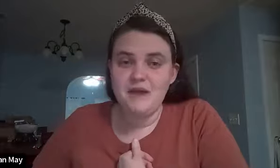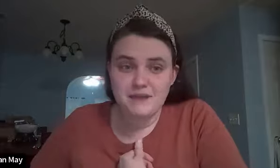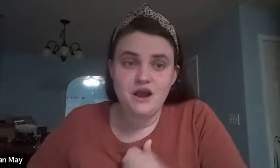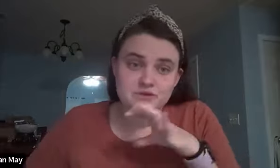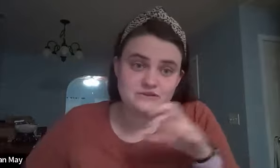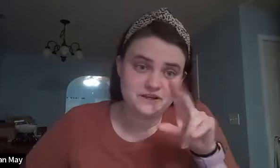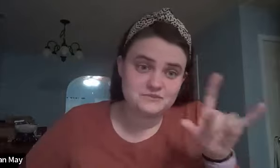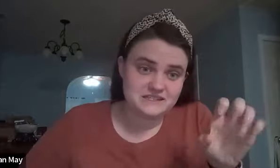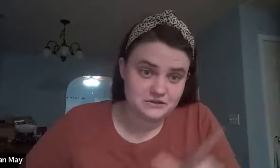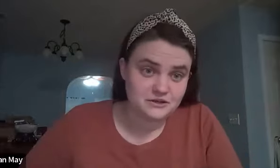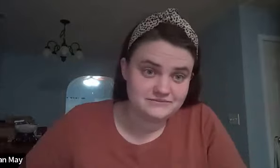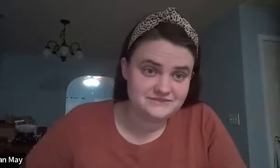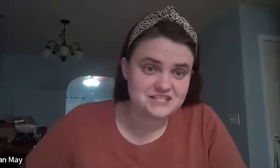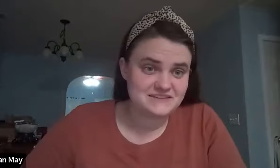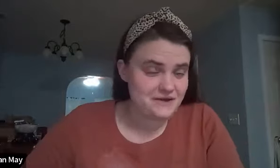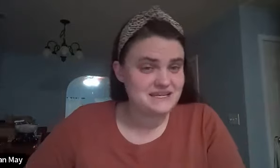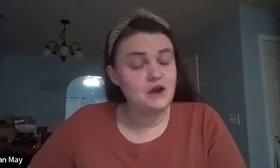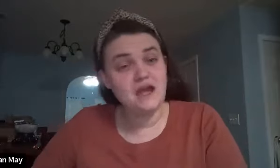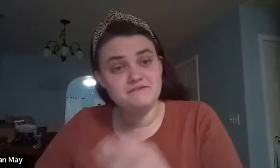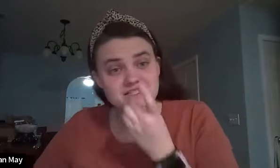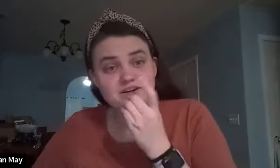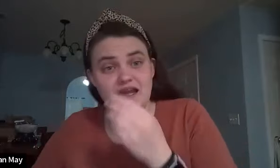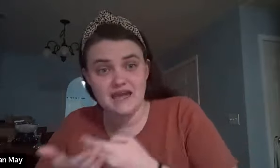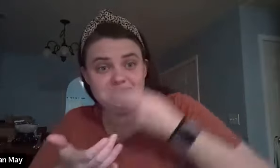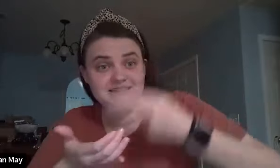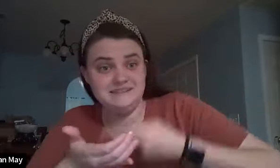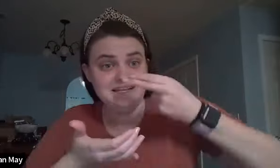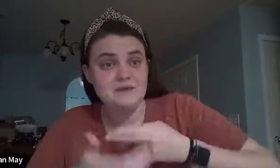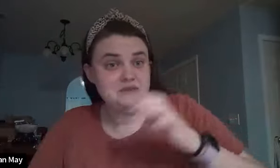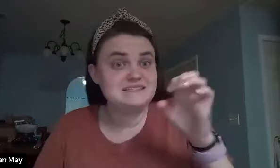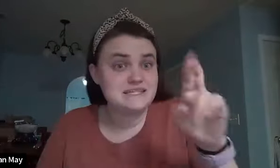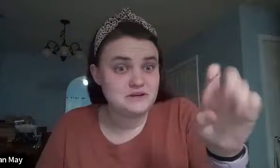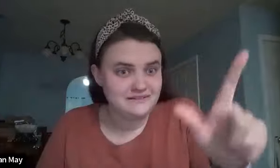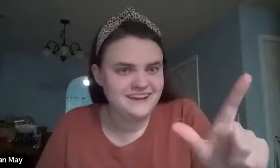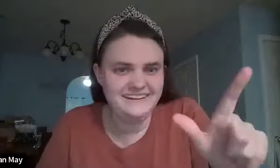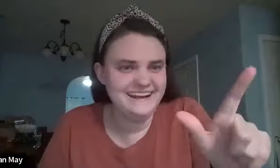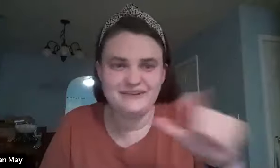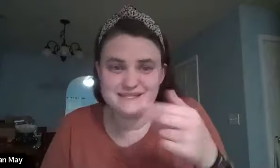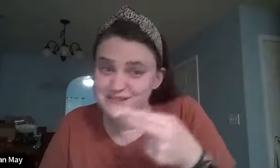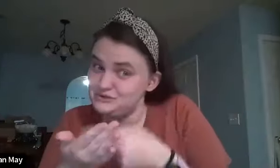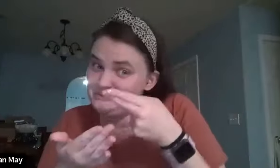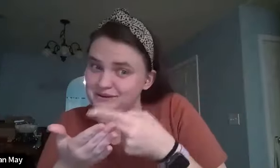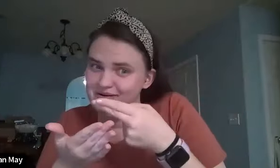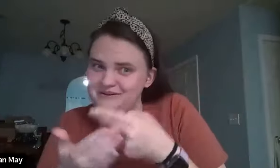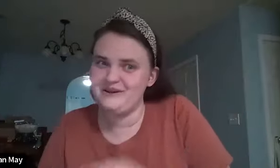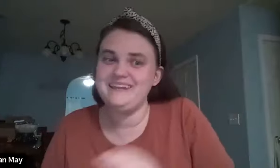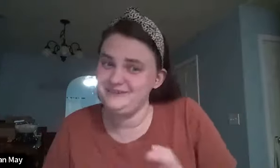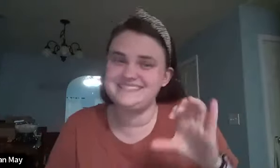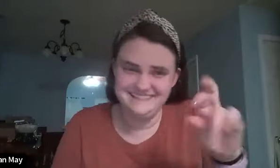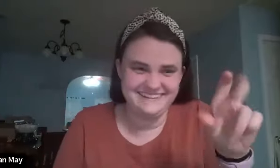I probably would finger spell cereal. Just if I was like, oh yeah, for dinner I'd be like cereal. Like it wasn't. No, it's